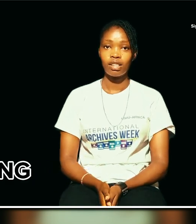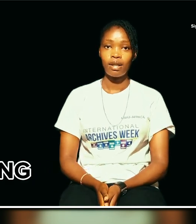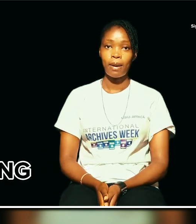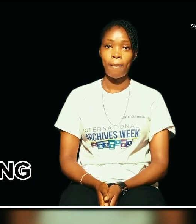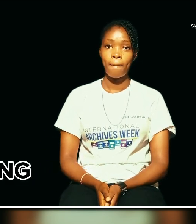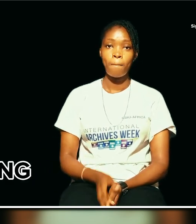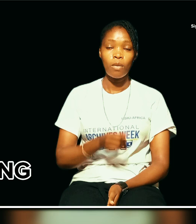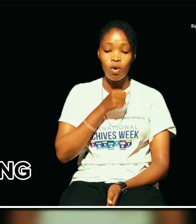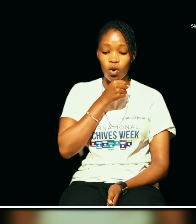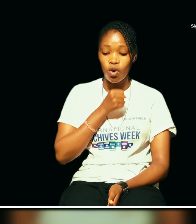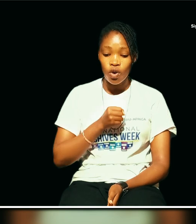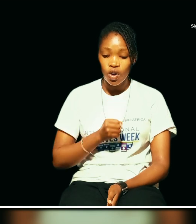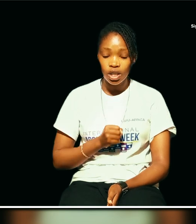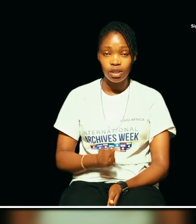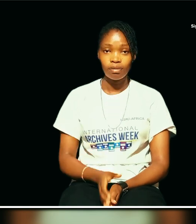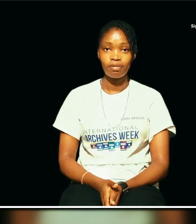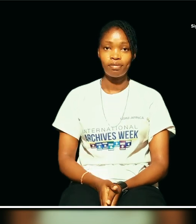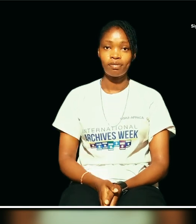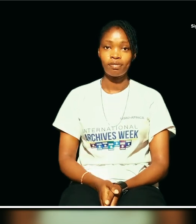old,